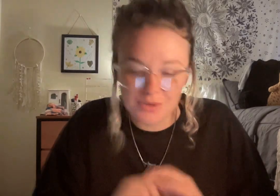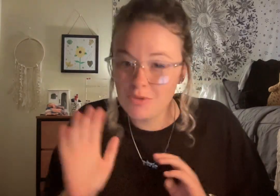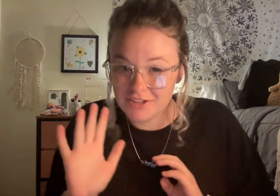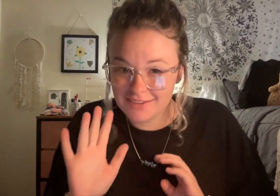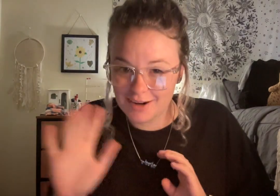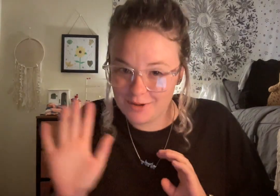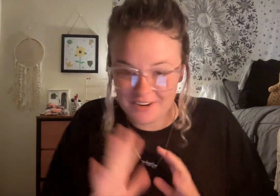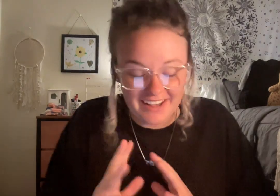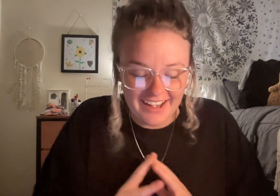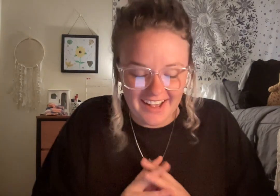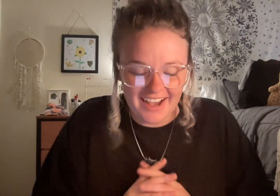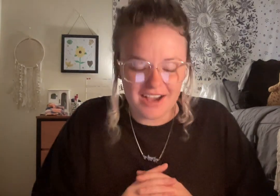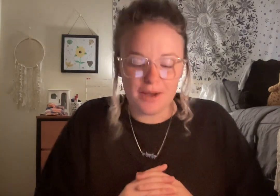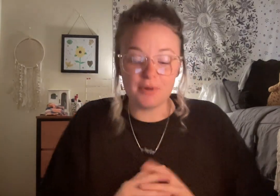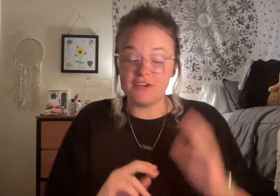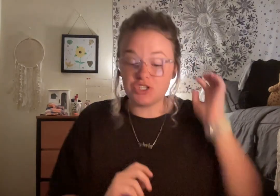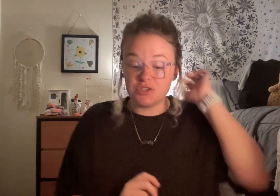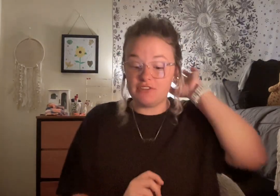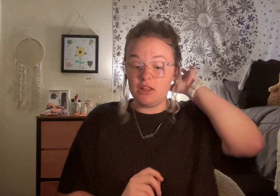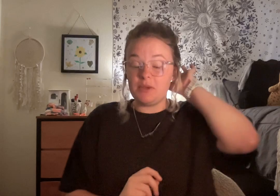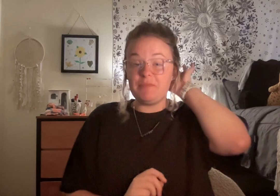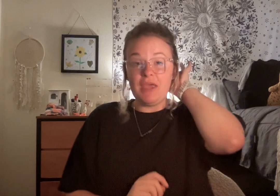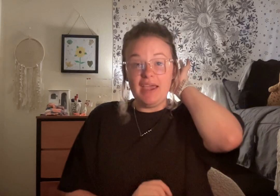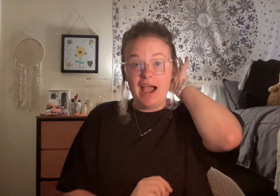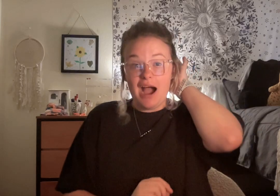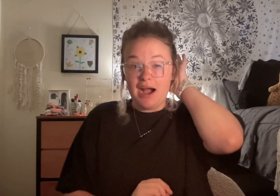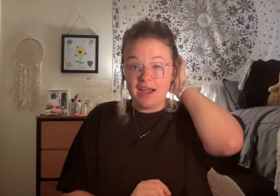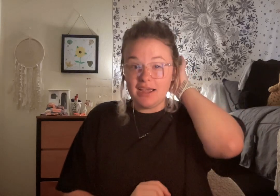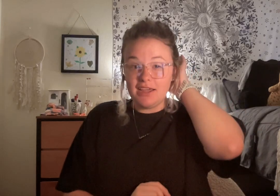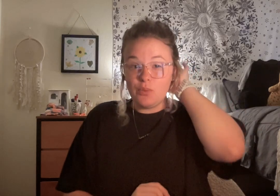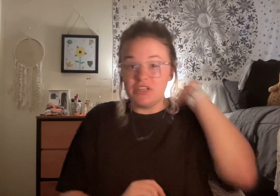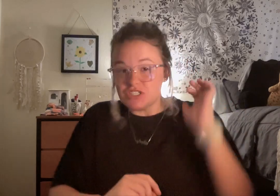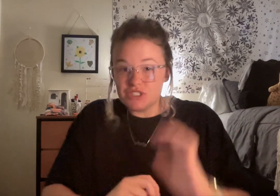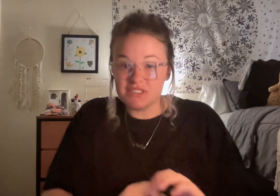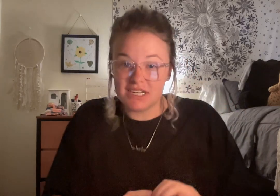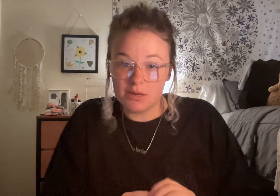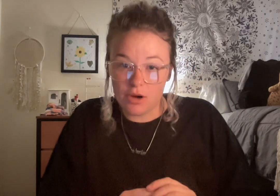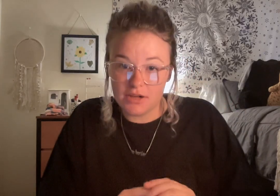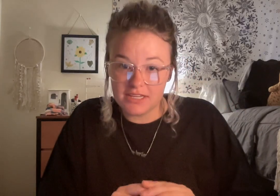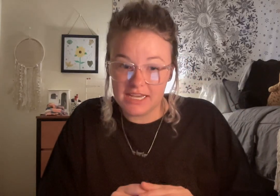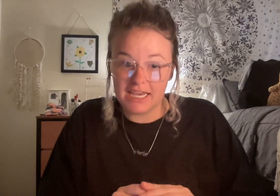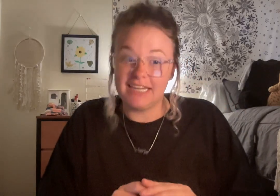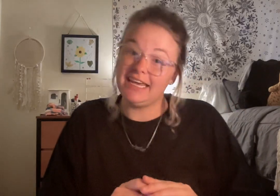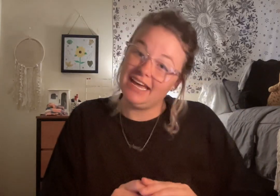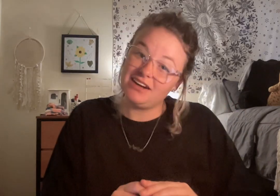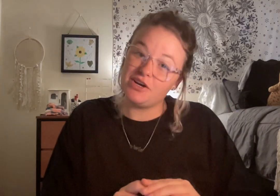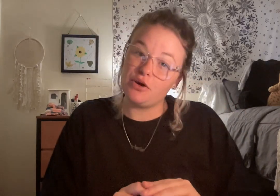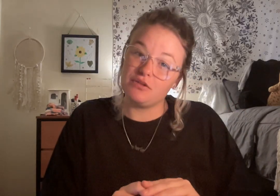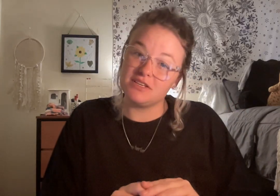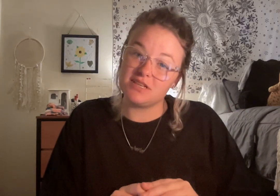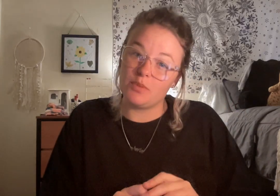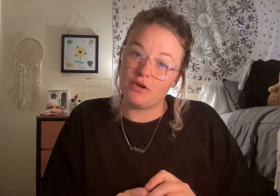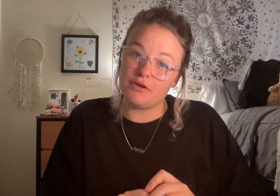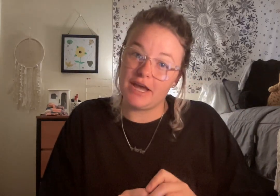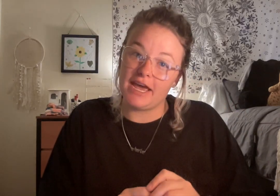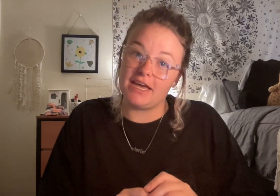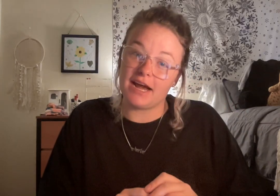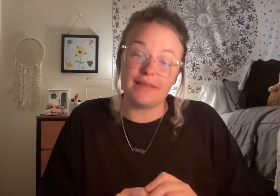more things and I'm done. Professional development. I went to a study abroad thing in Canada over the summer, and I